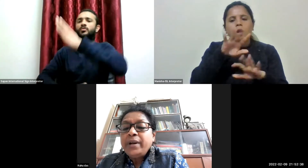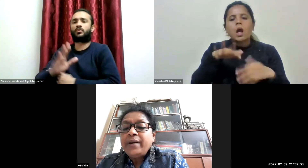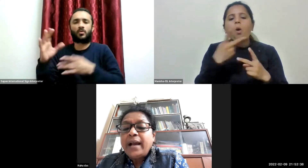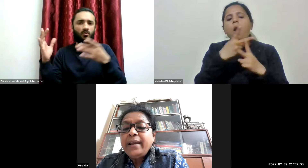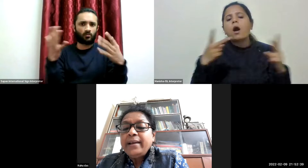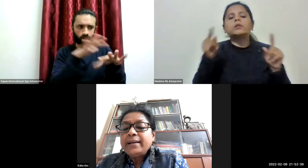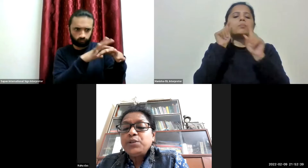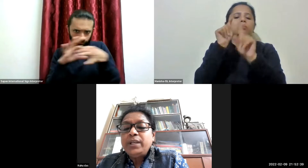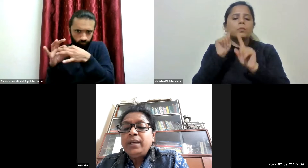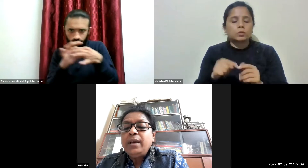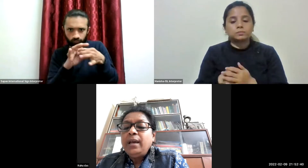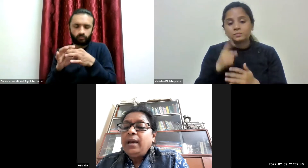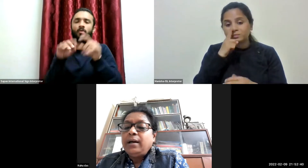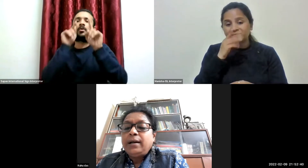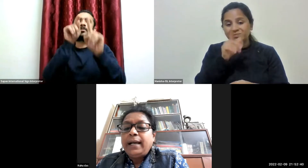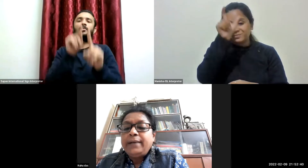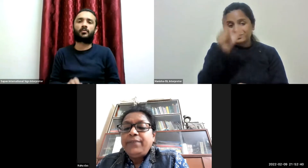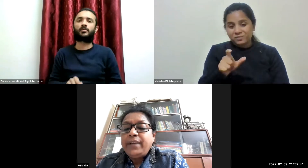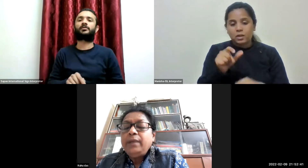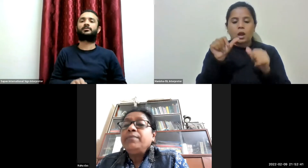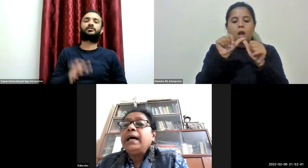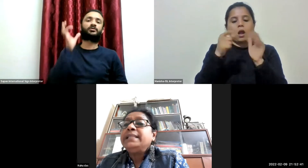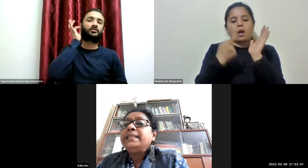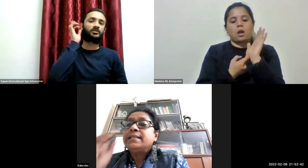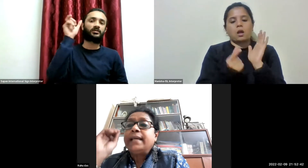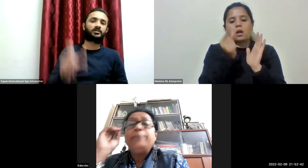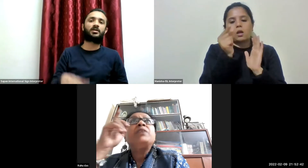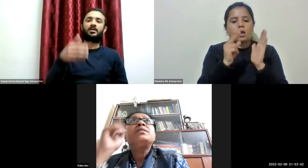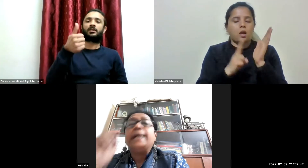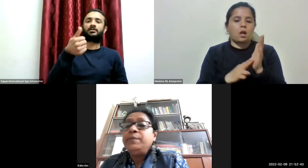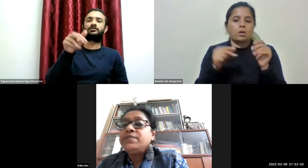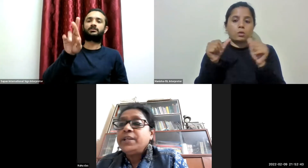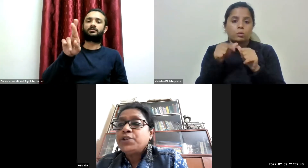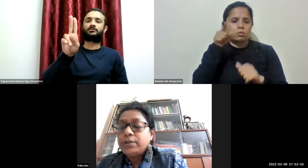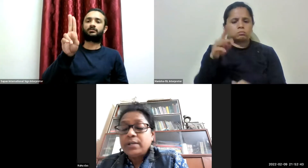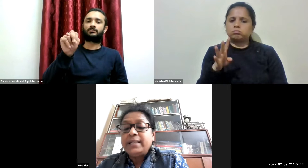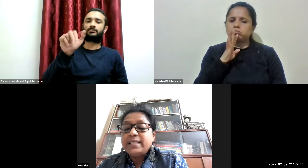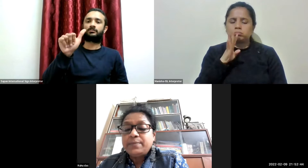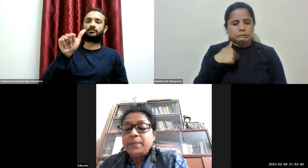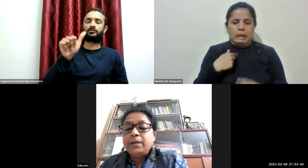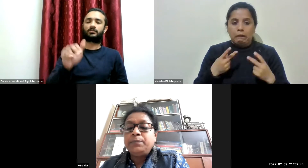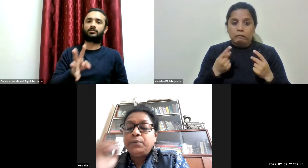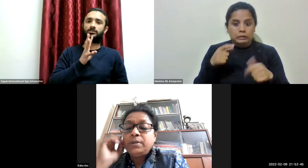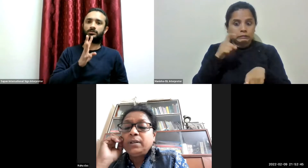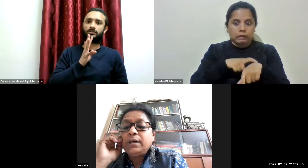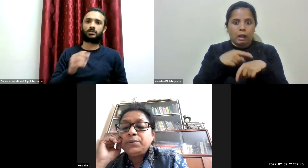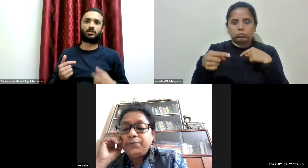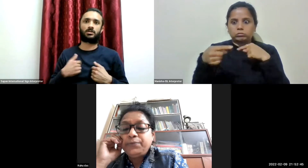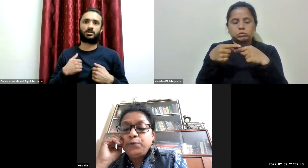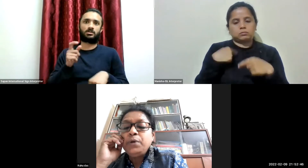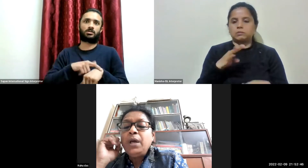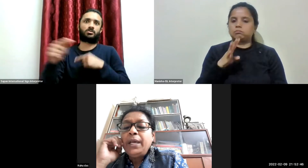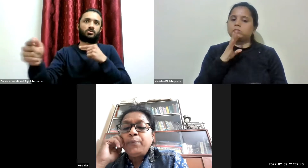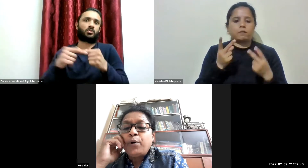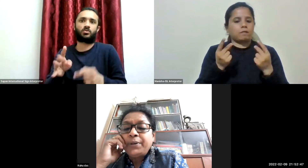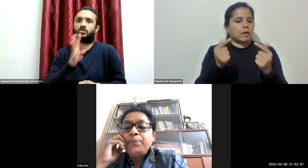Dr. Aruna Rai actually had very, I'll just try, because time is very short, so I'll just put a